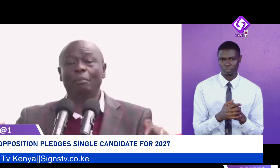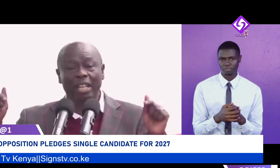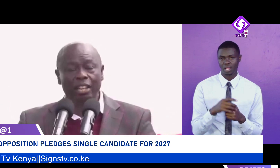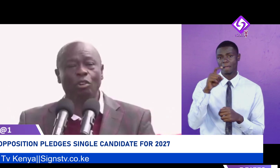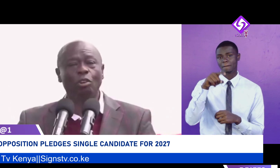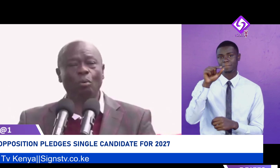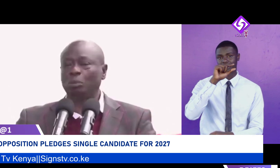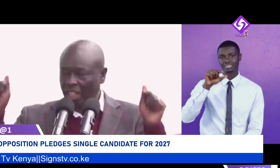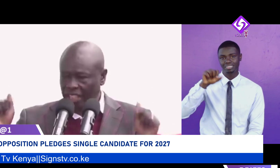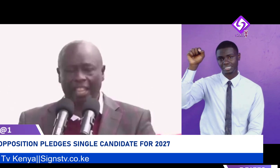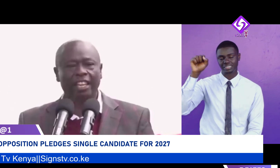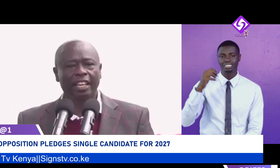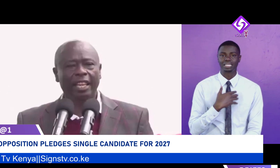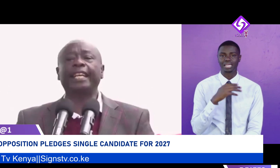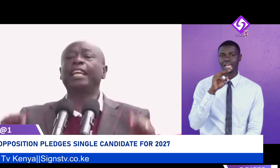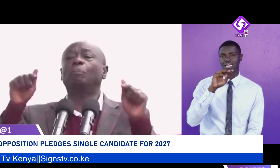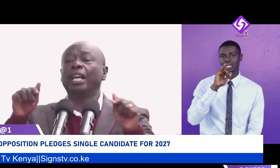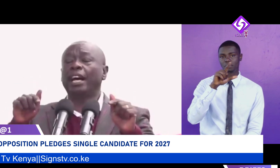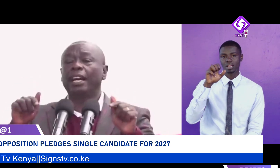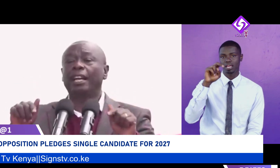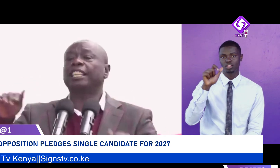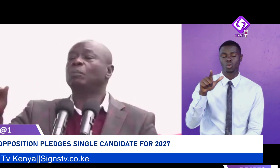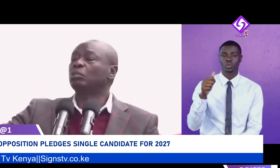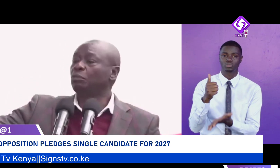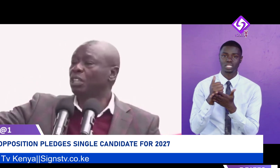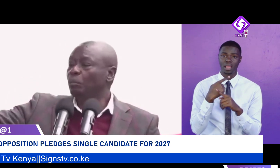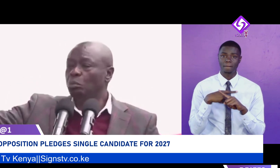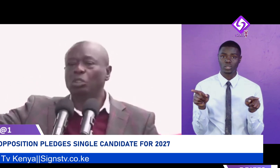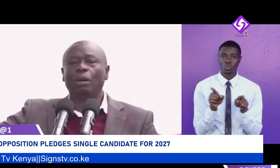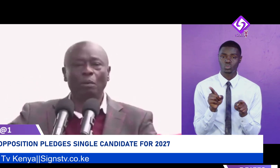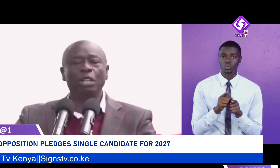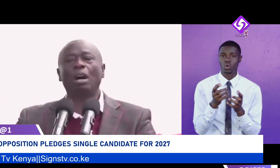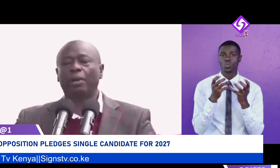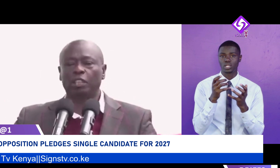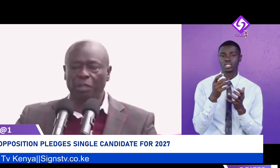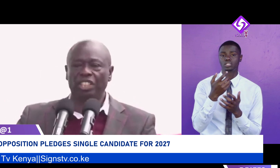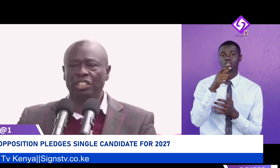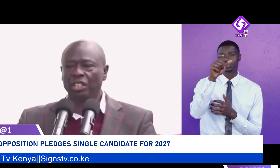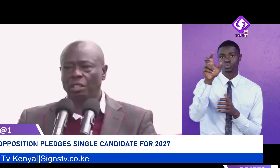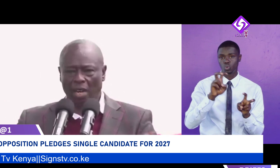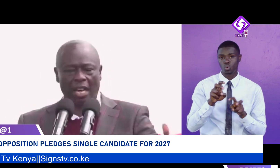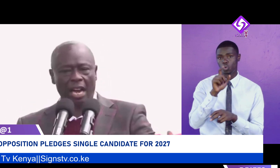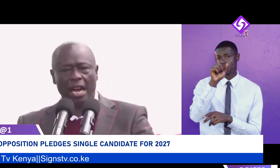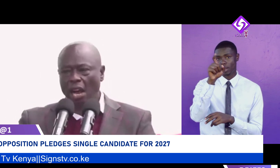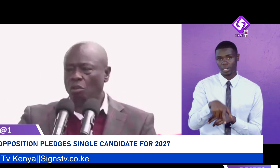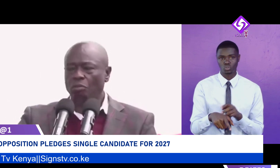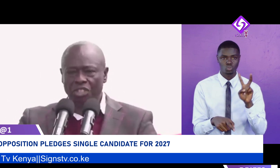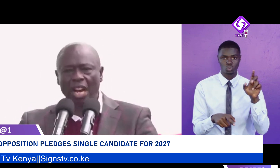na milinio watusaidie. Lakini pia lazima tutafute mtu mmoja wawili wako na experience, wanakaa na hao